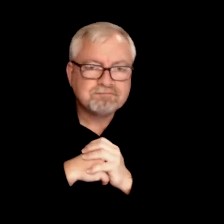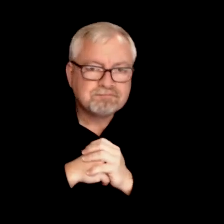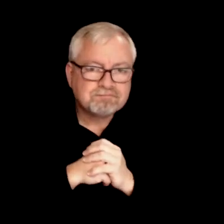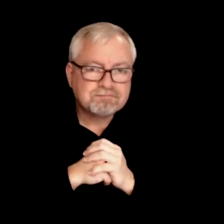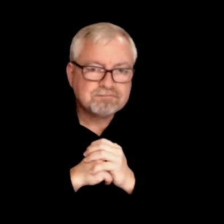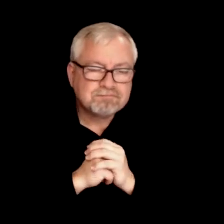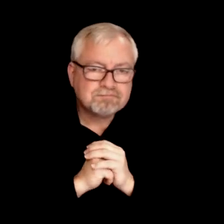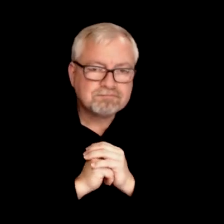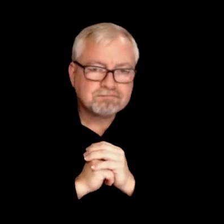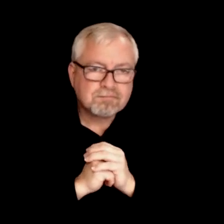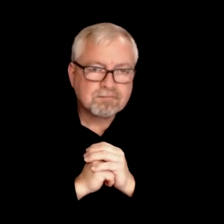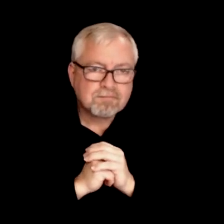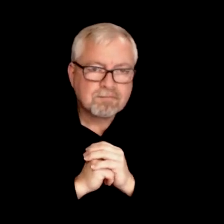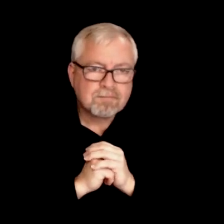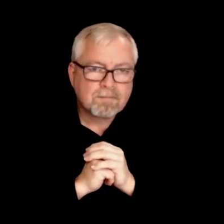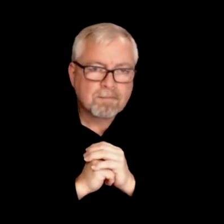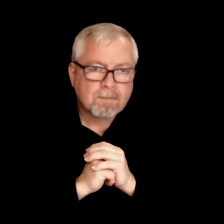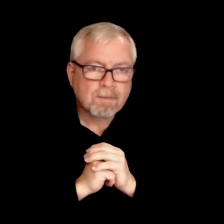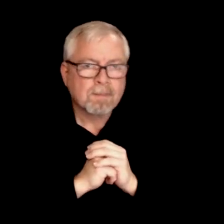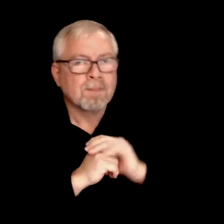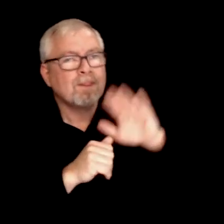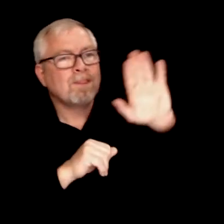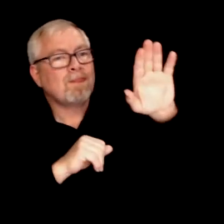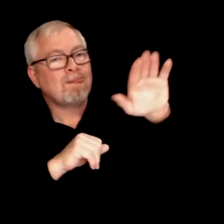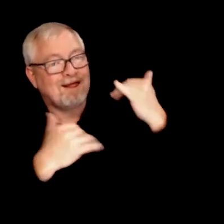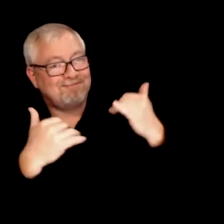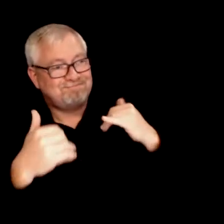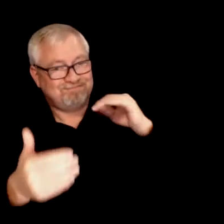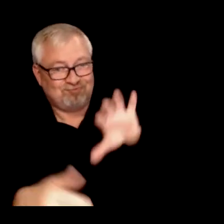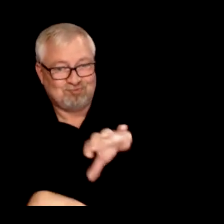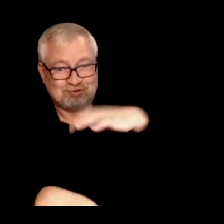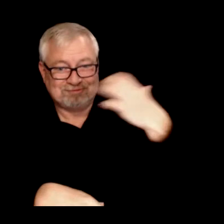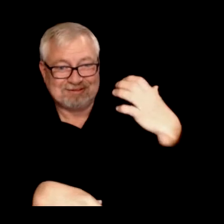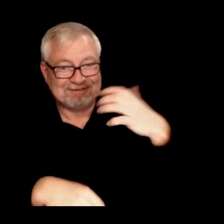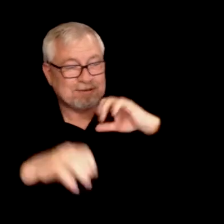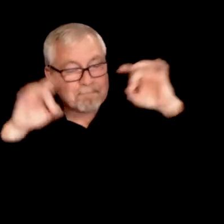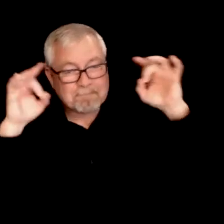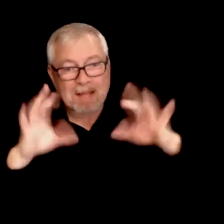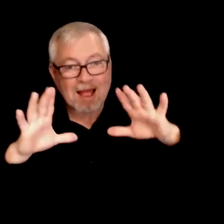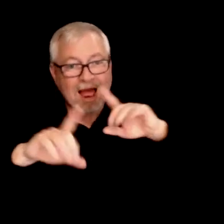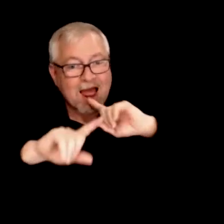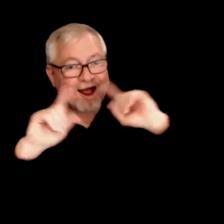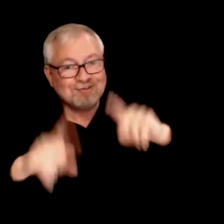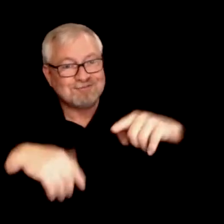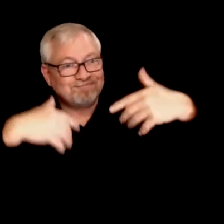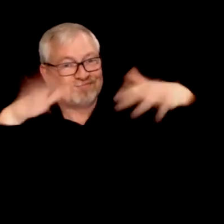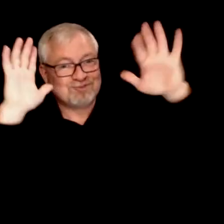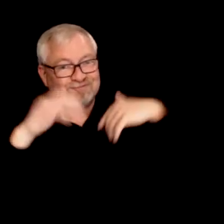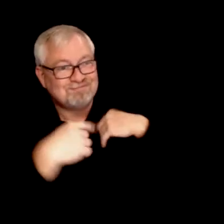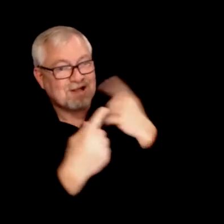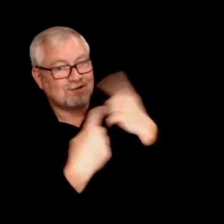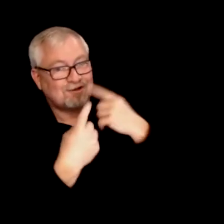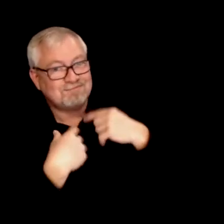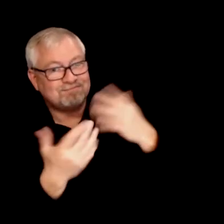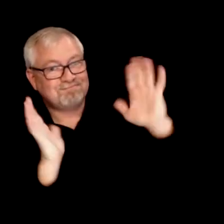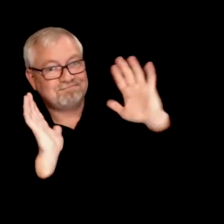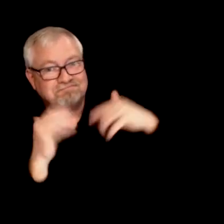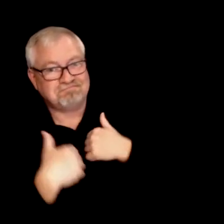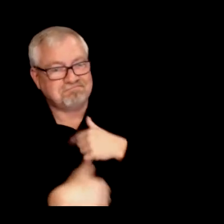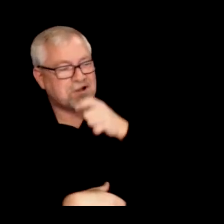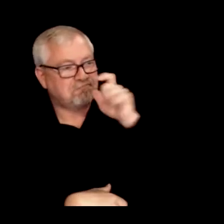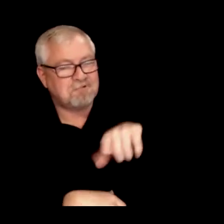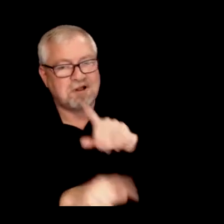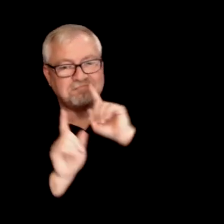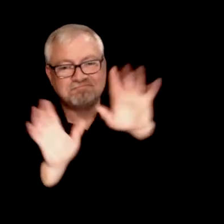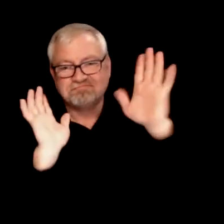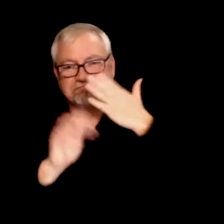Well, I think it's a Christmas miracle because you guys have answered all my questions. So I will pass and move on to whoever's next.